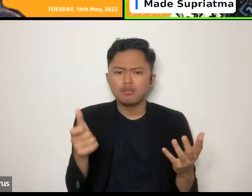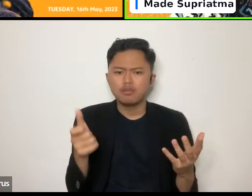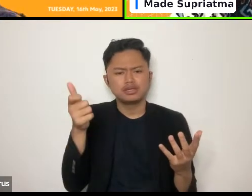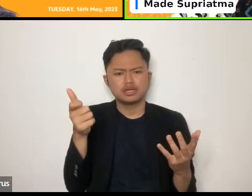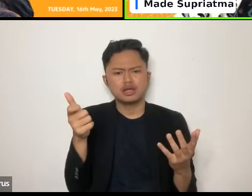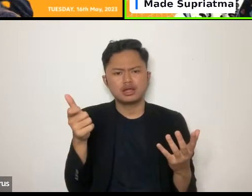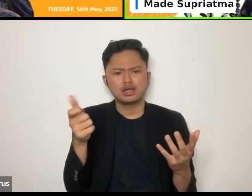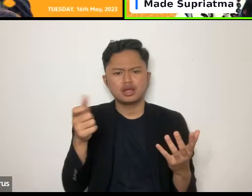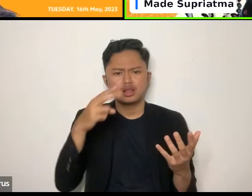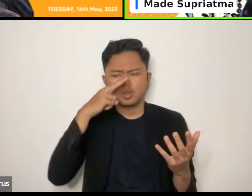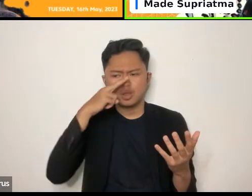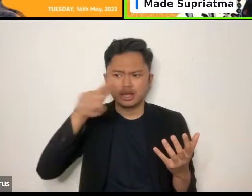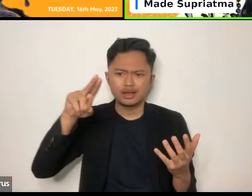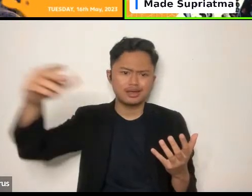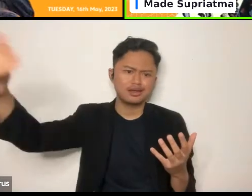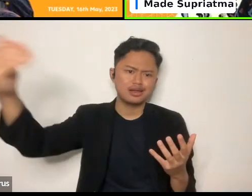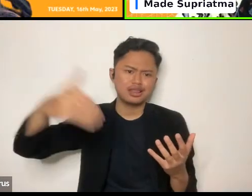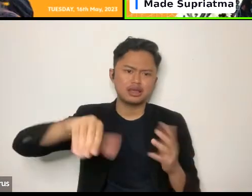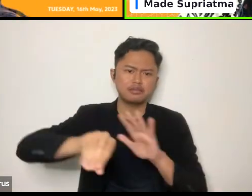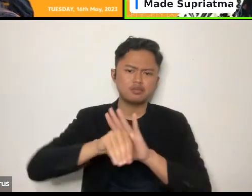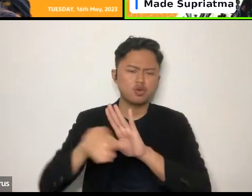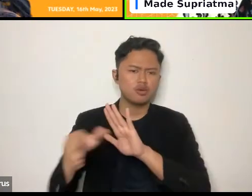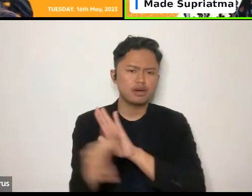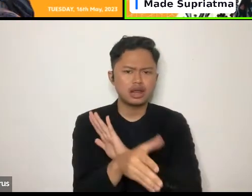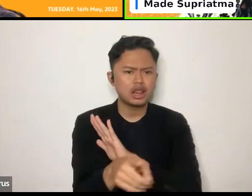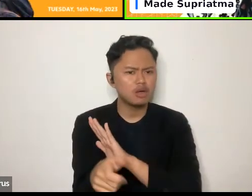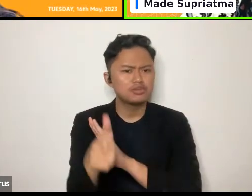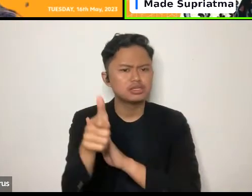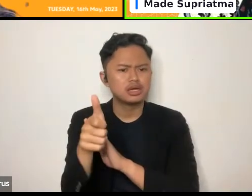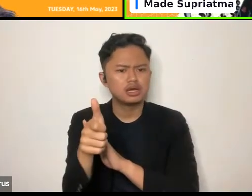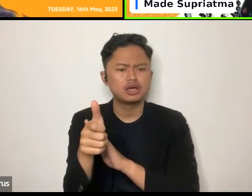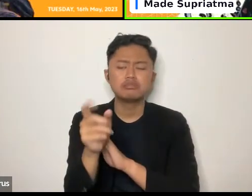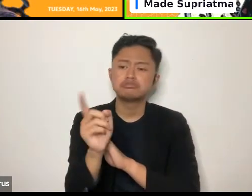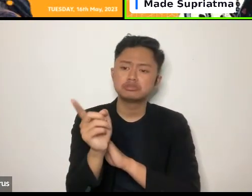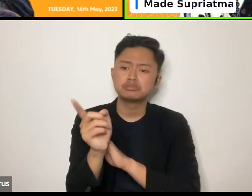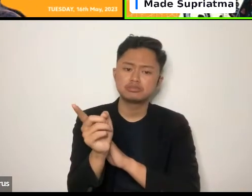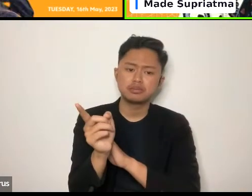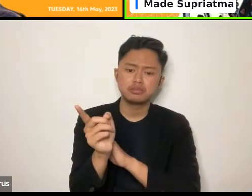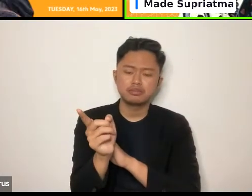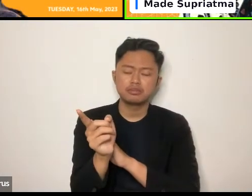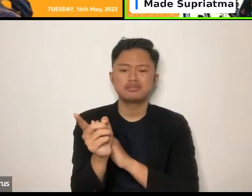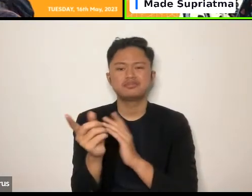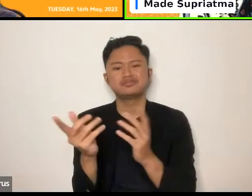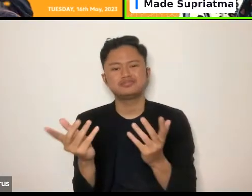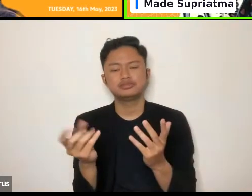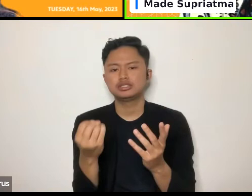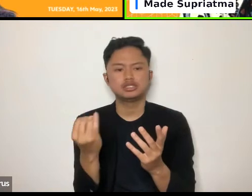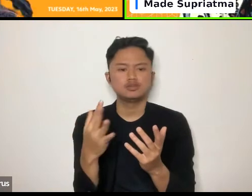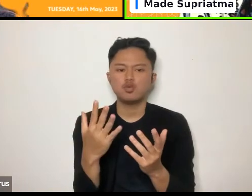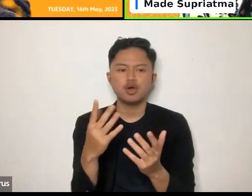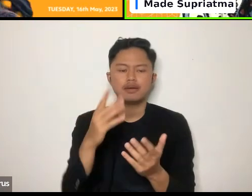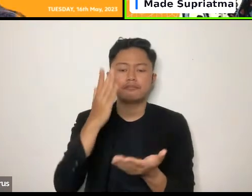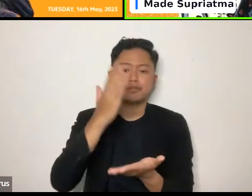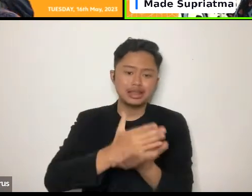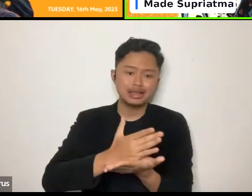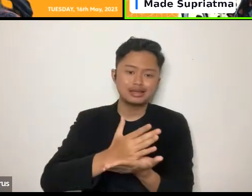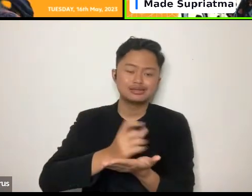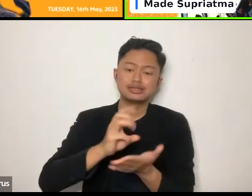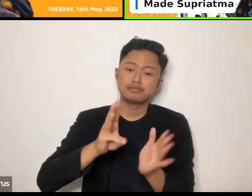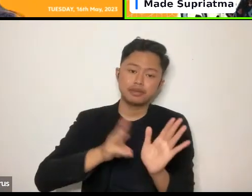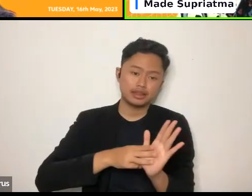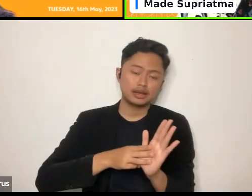foreigners come to West Papua, because it's just every centimeters of the borders were plugged in